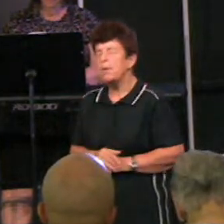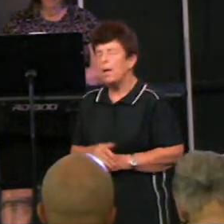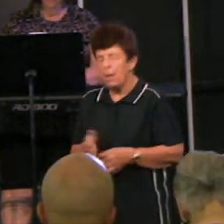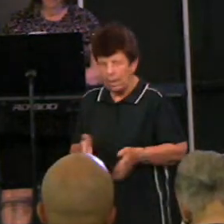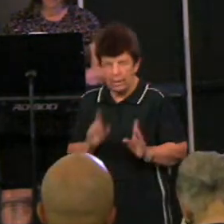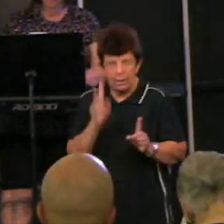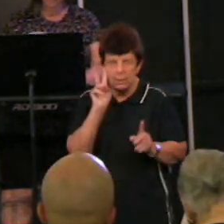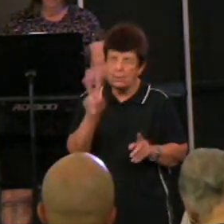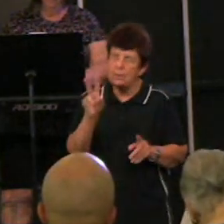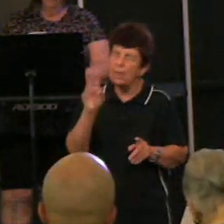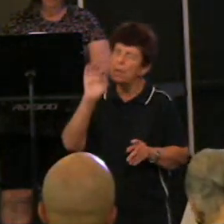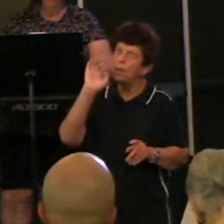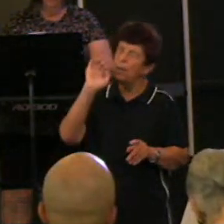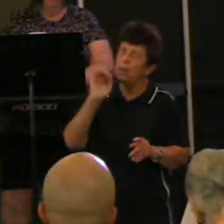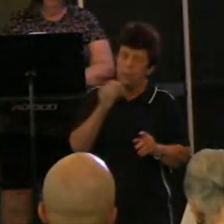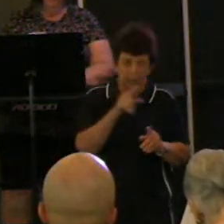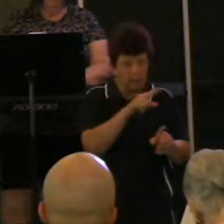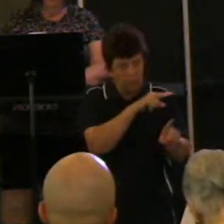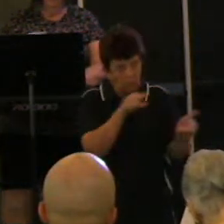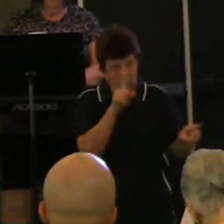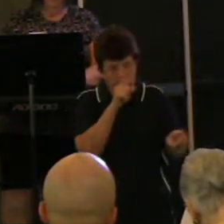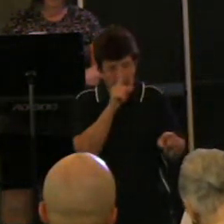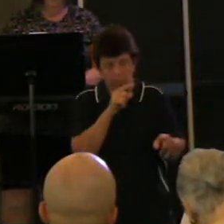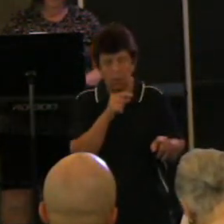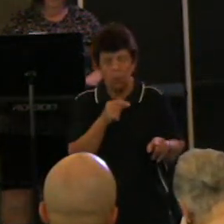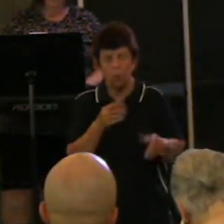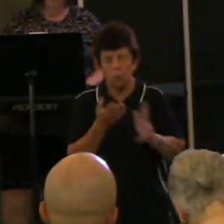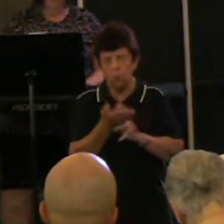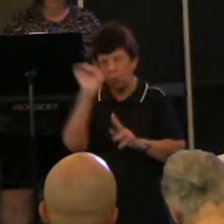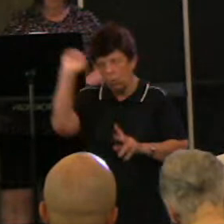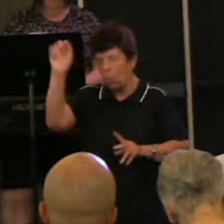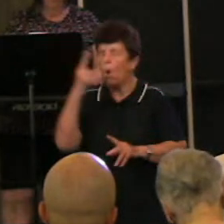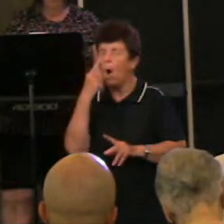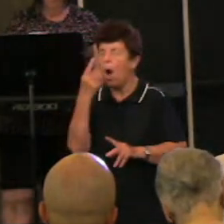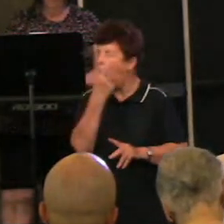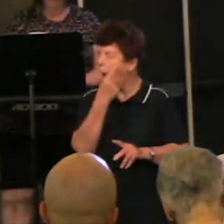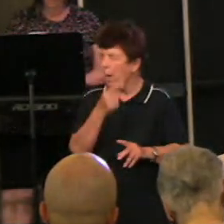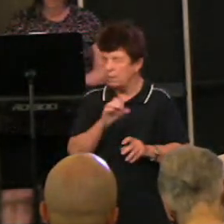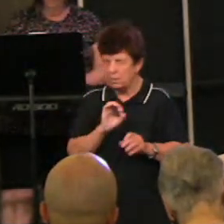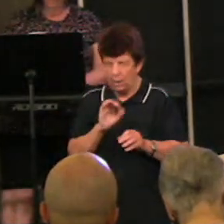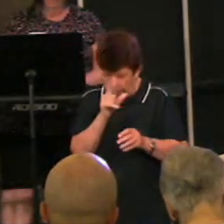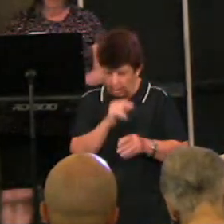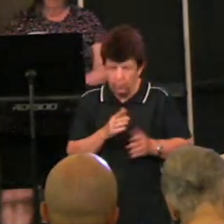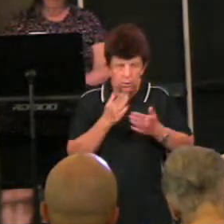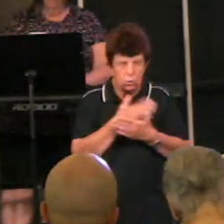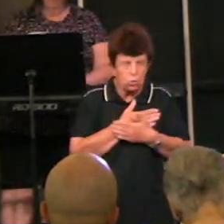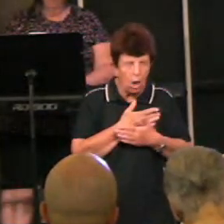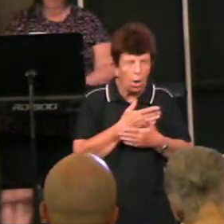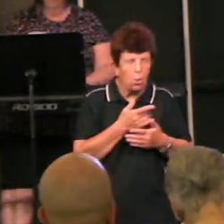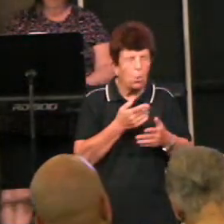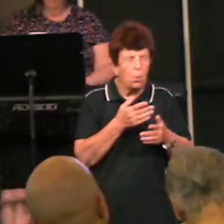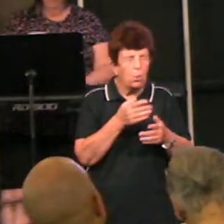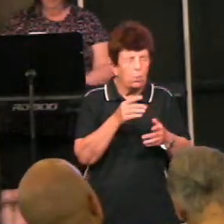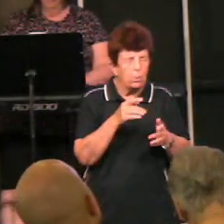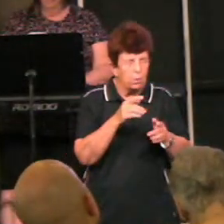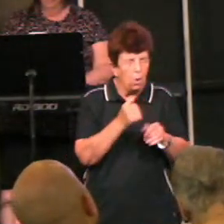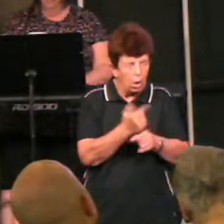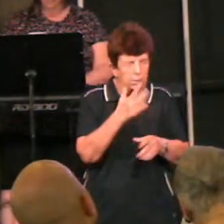them through the eyes of Jesus, may we witness to them, and may we show them the love of who God is.